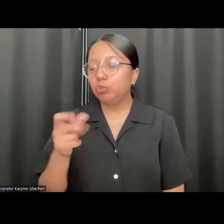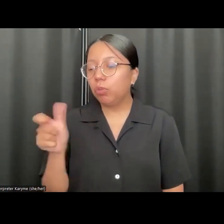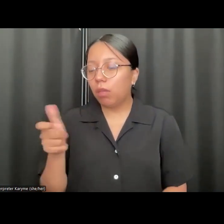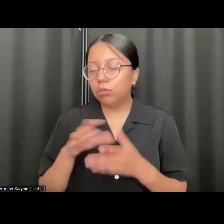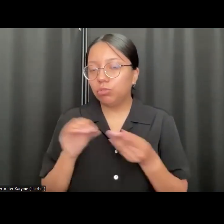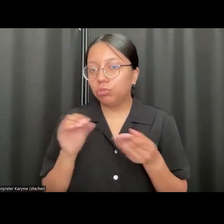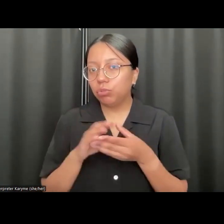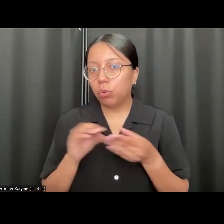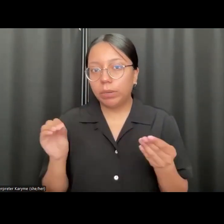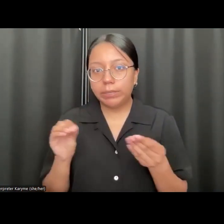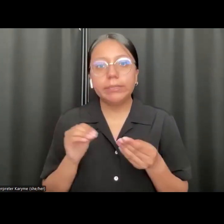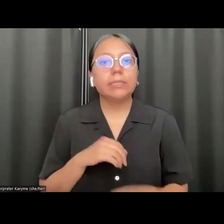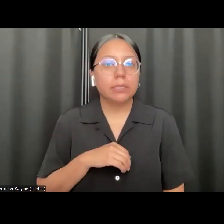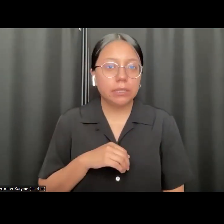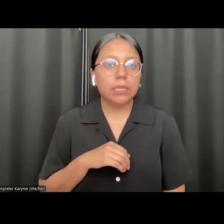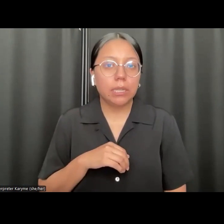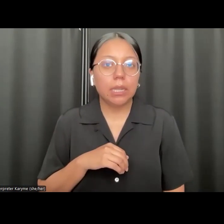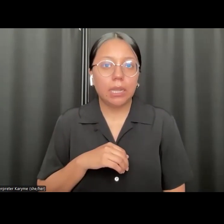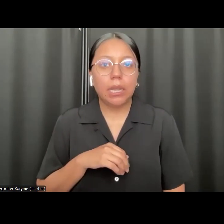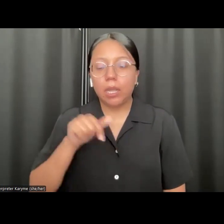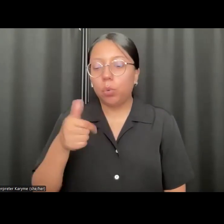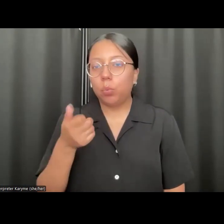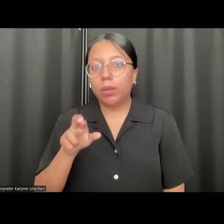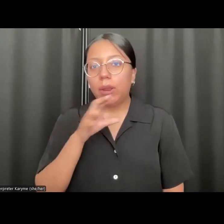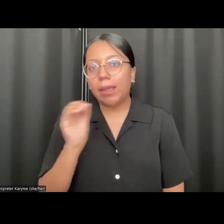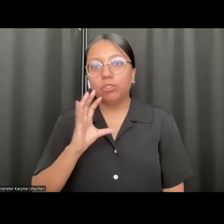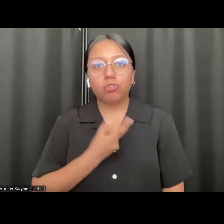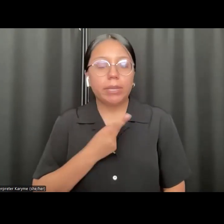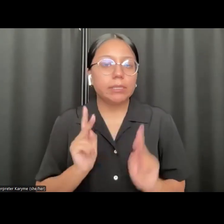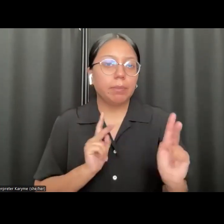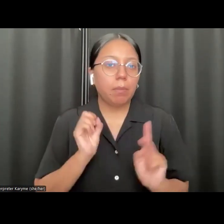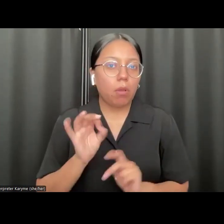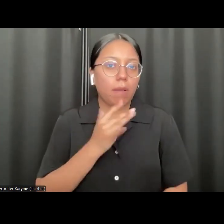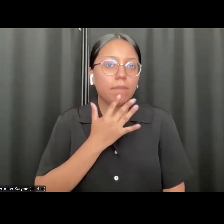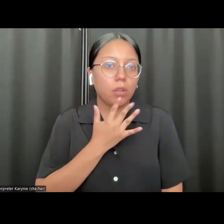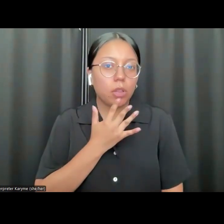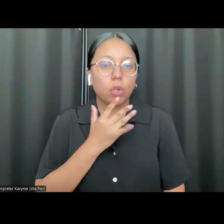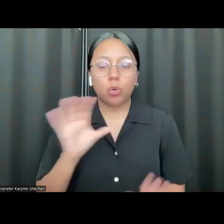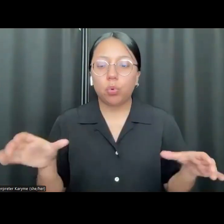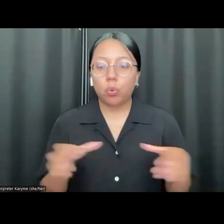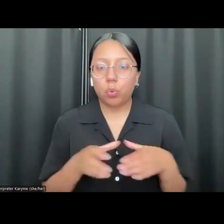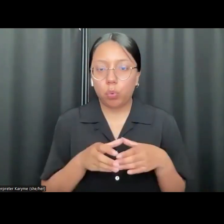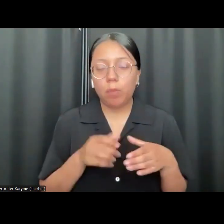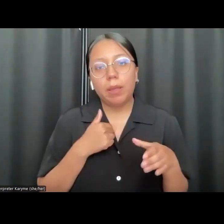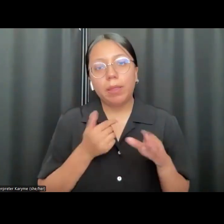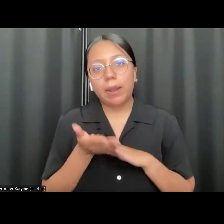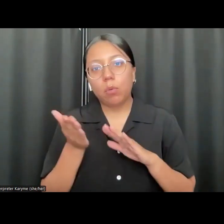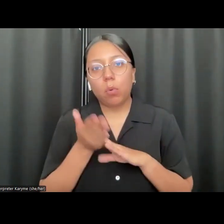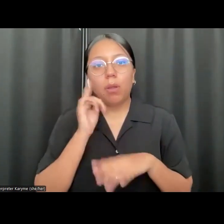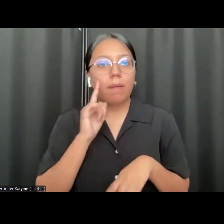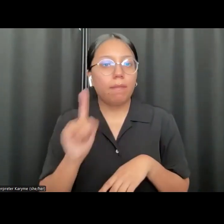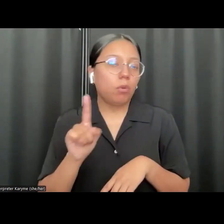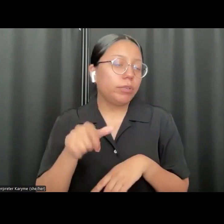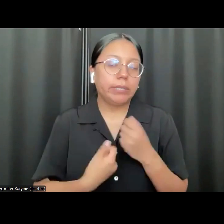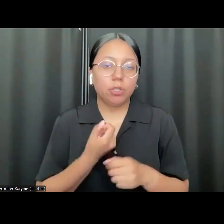which was a queer and trans people of color performance group that I co-ran for around a decade. Um, so